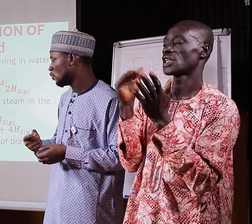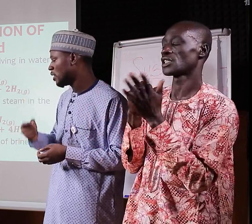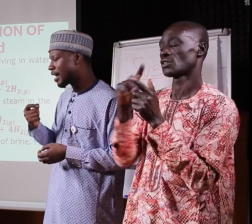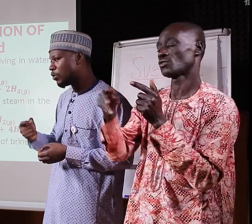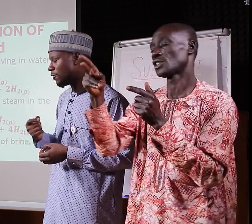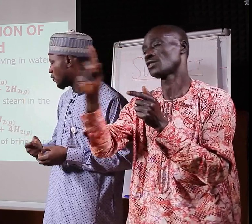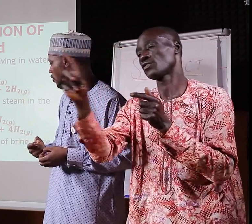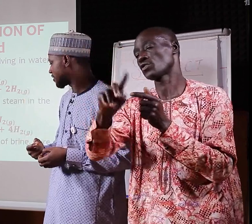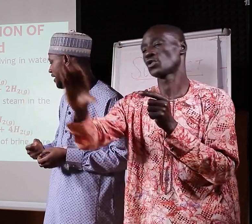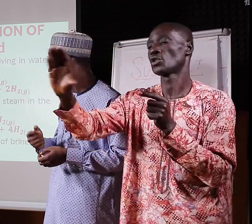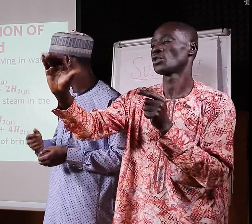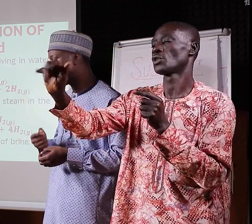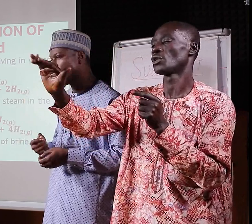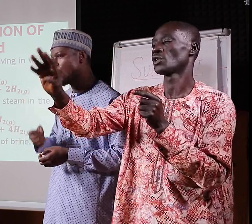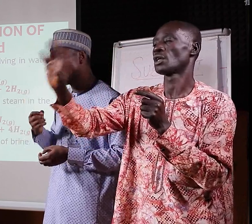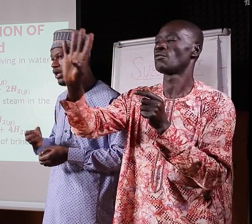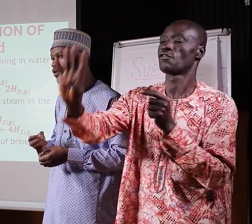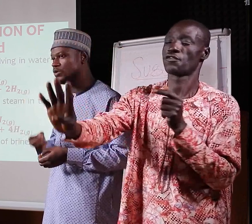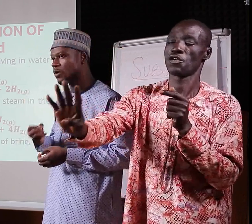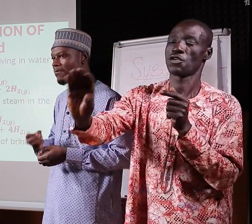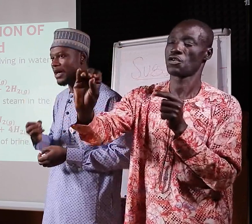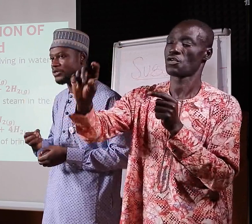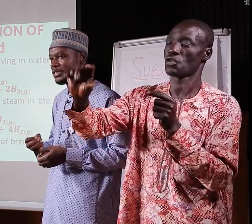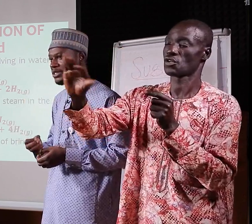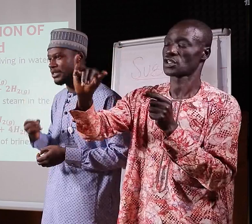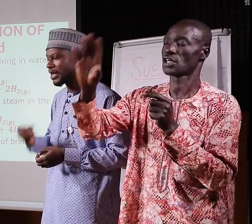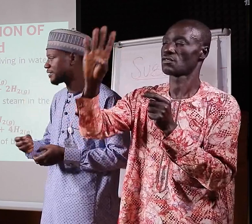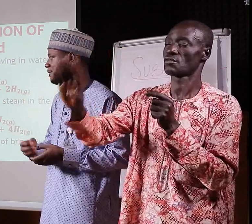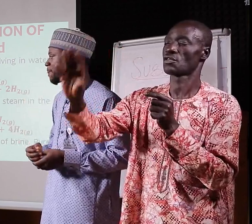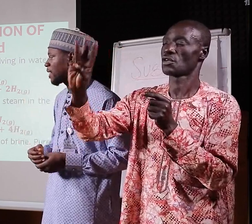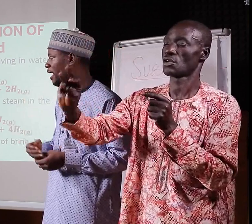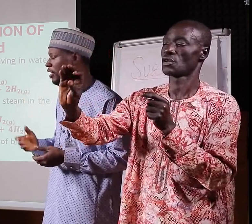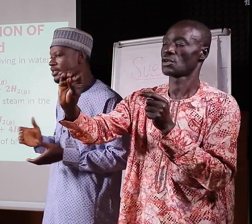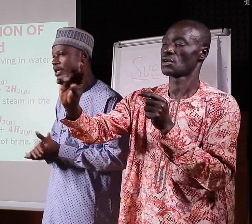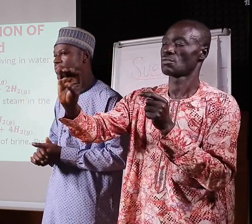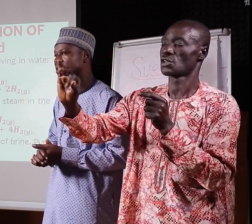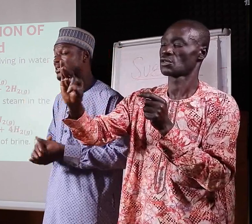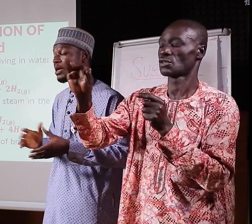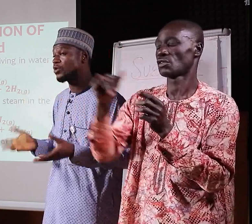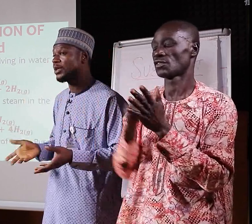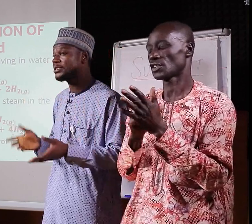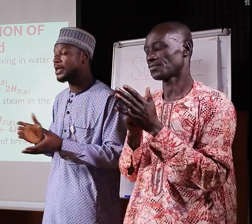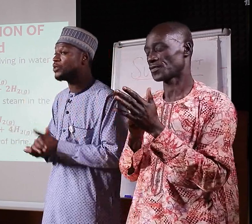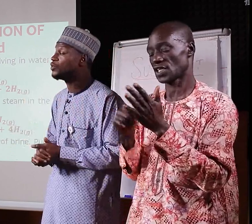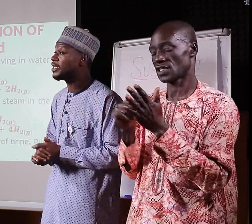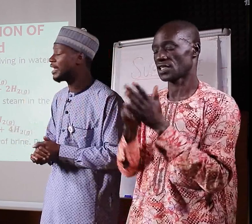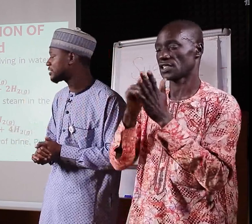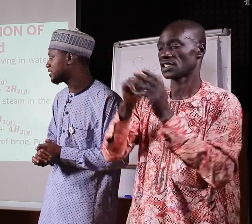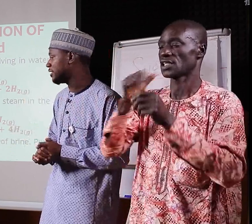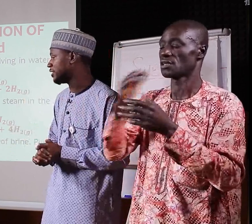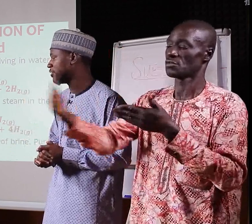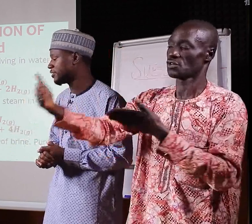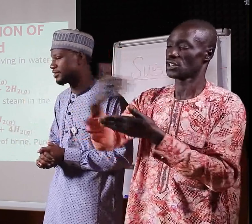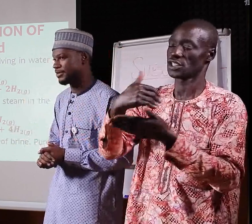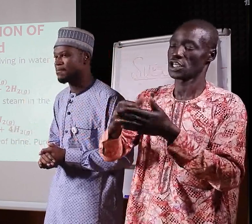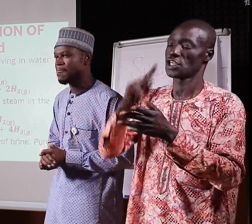give you carbon 4 oxide and 4 molecules of hydrogen gas. And now this hydrogen gas can be collected and used in large scale